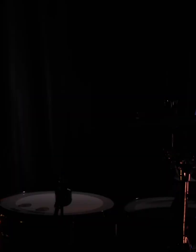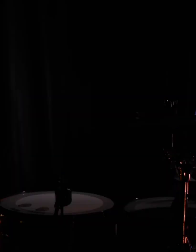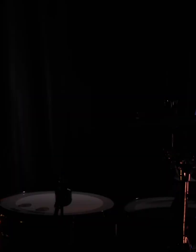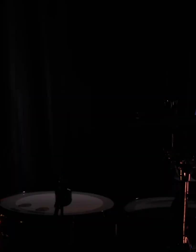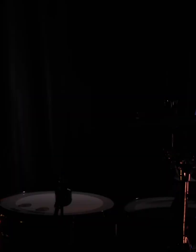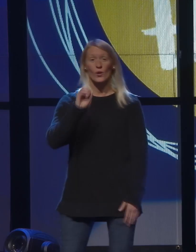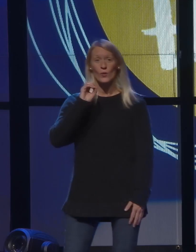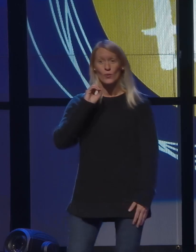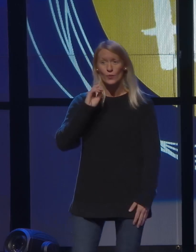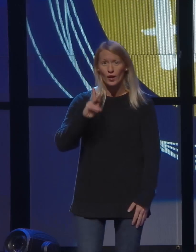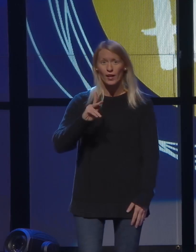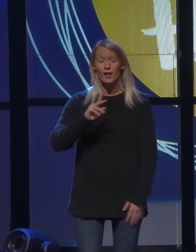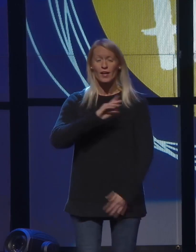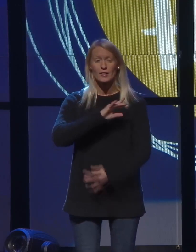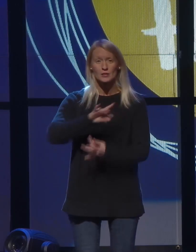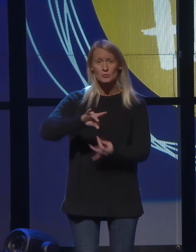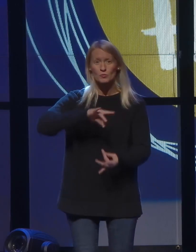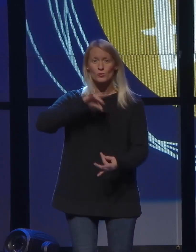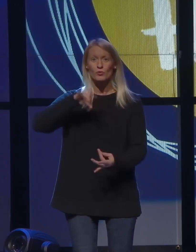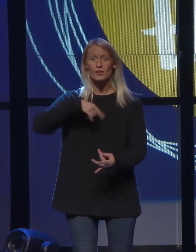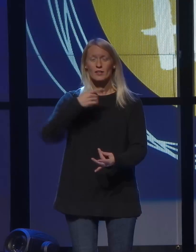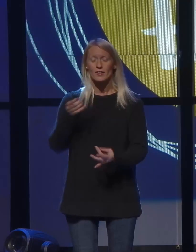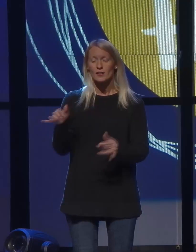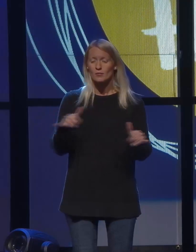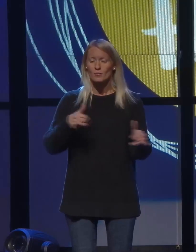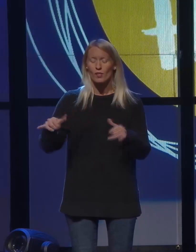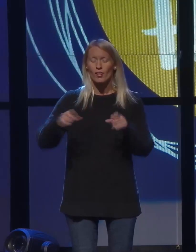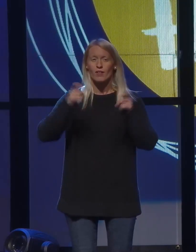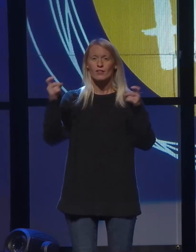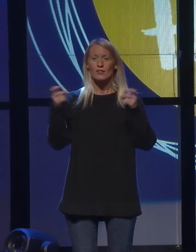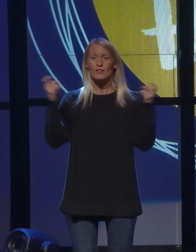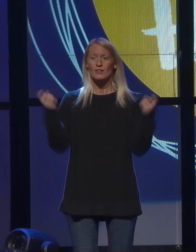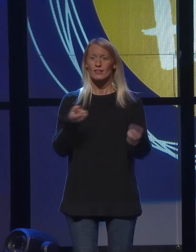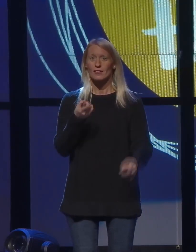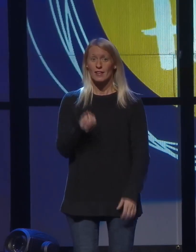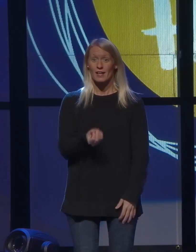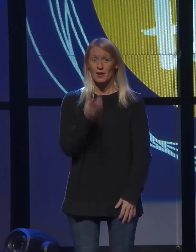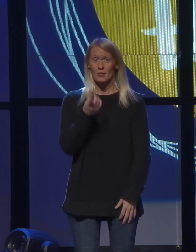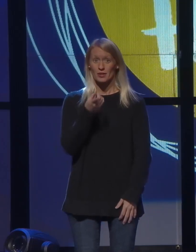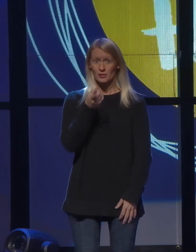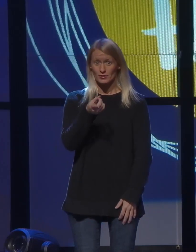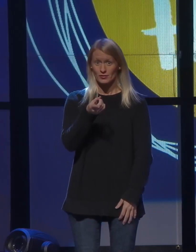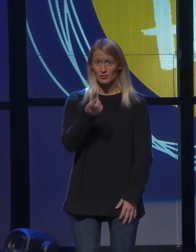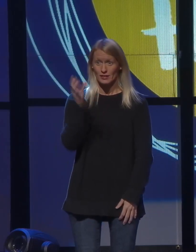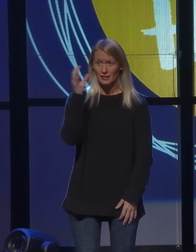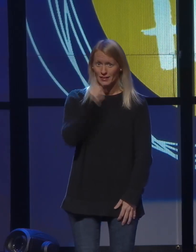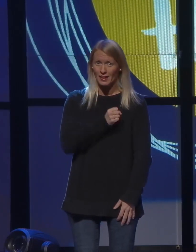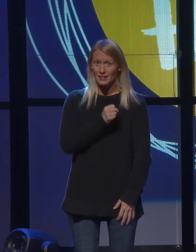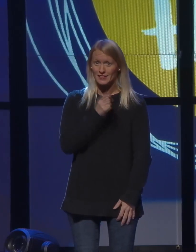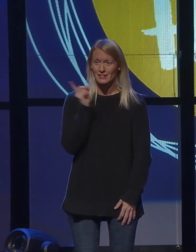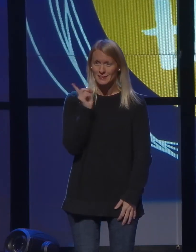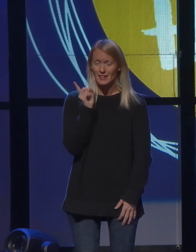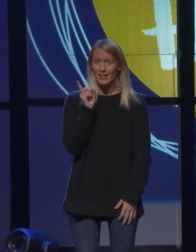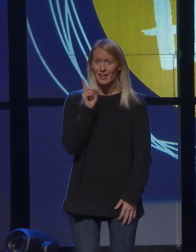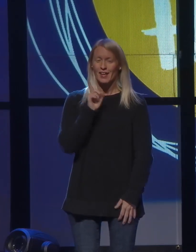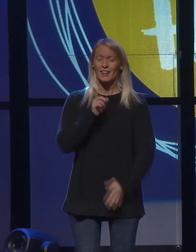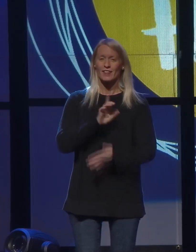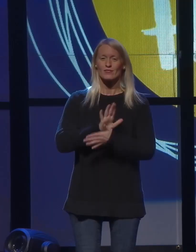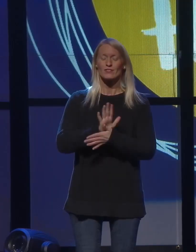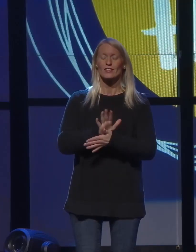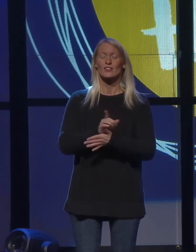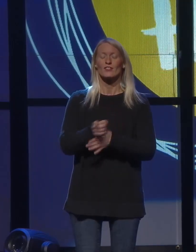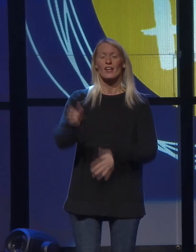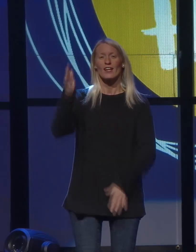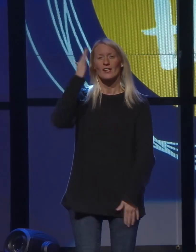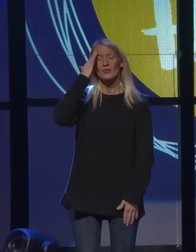All right, Spooky Palooza. How many of you guys, did you guess what it was going to be? I knew it.